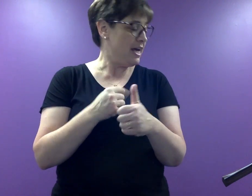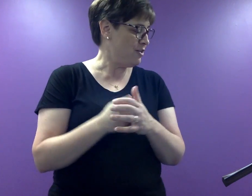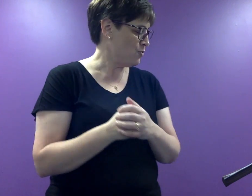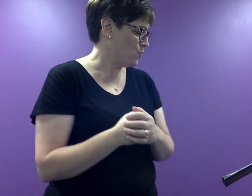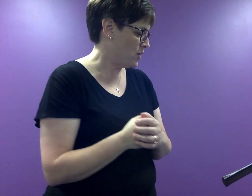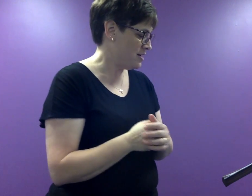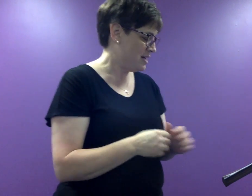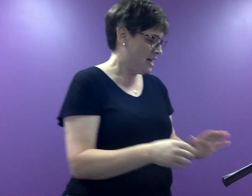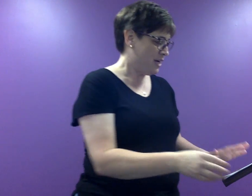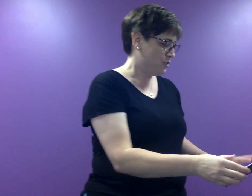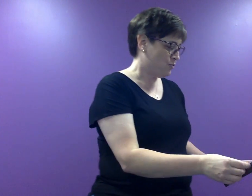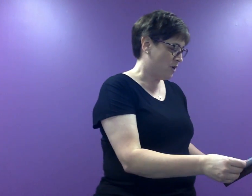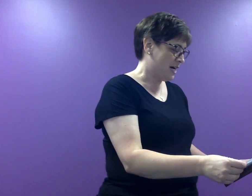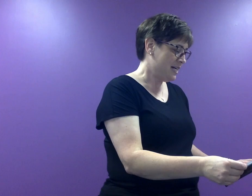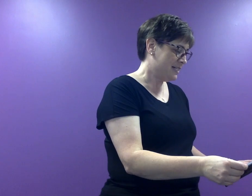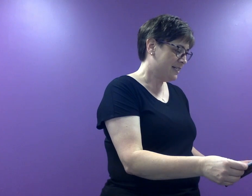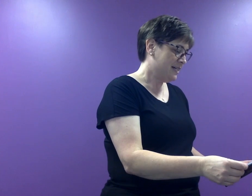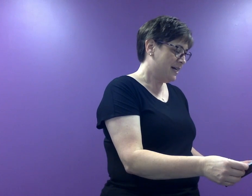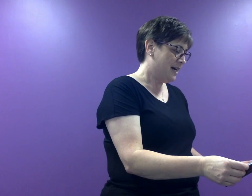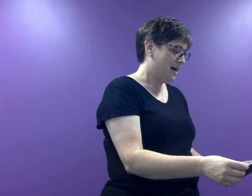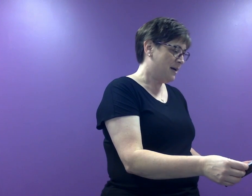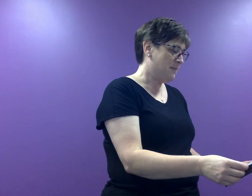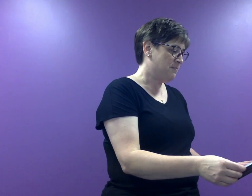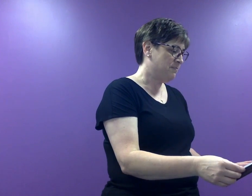Either one is right.